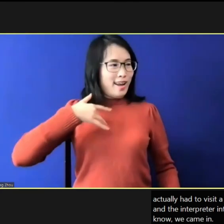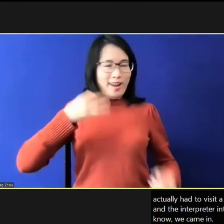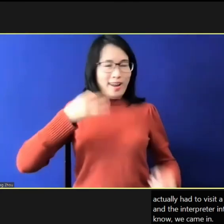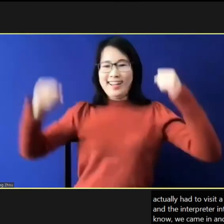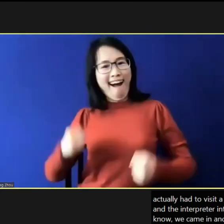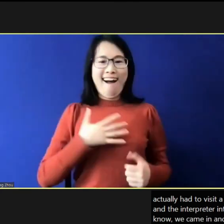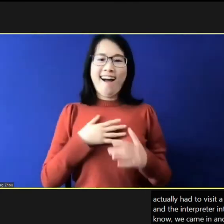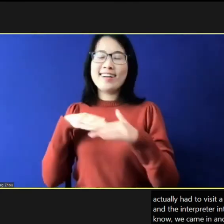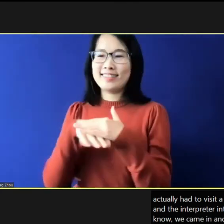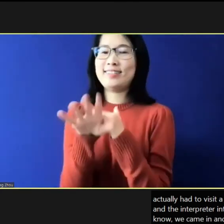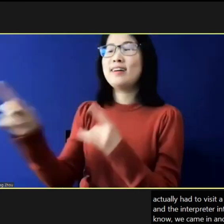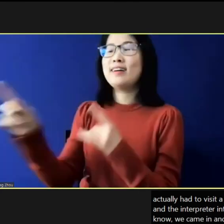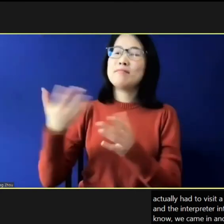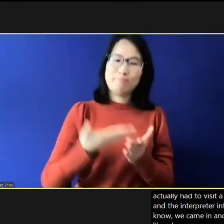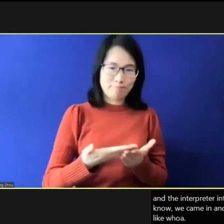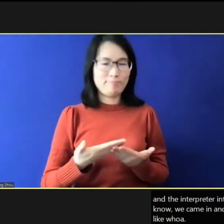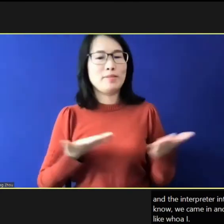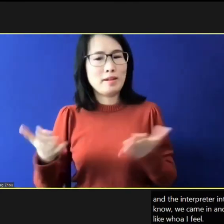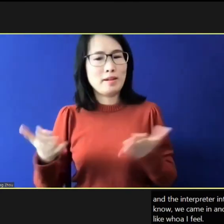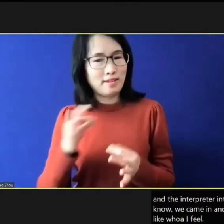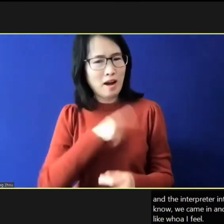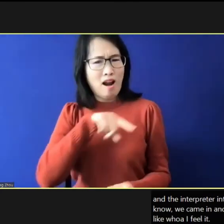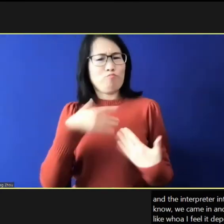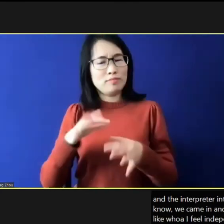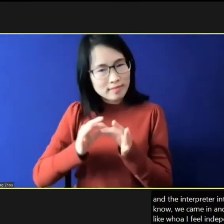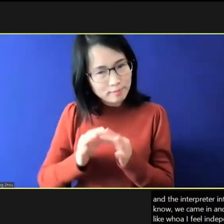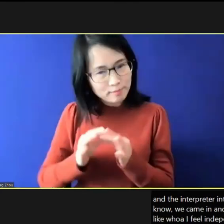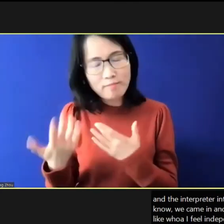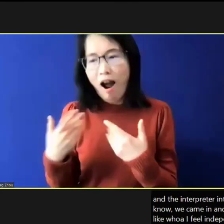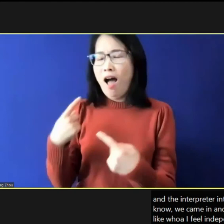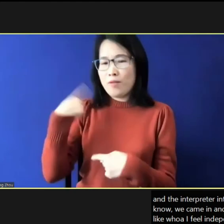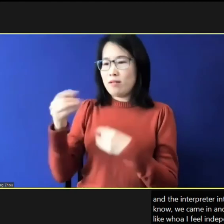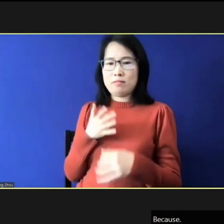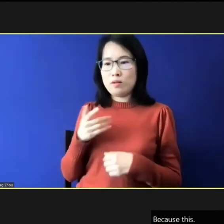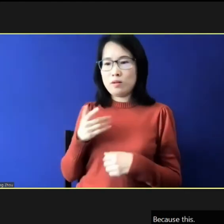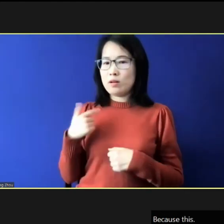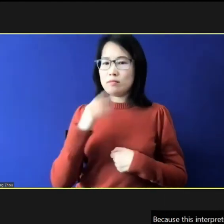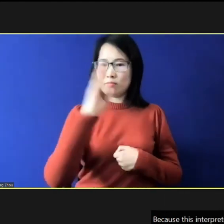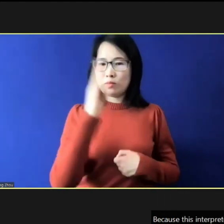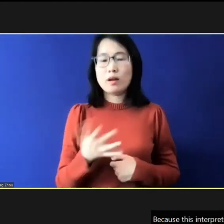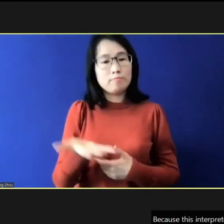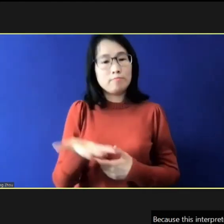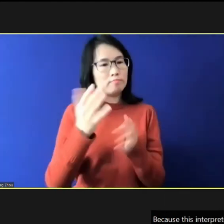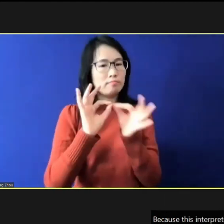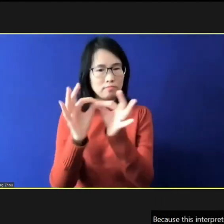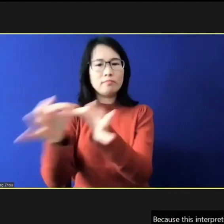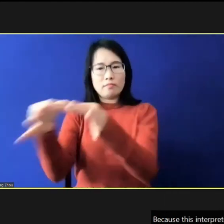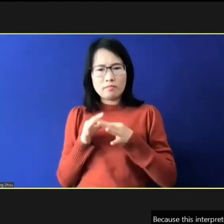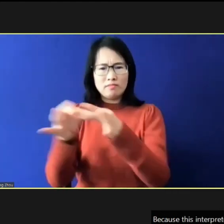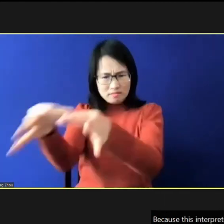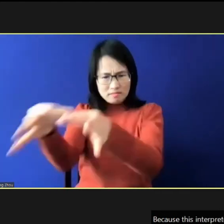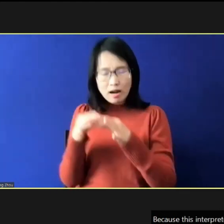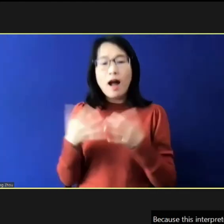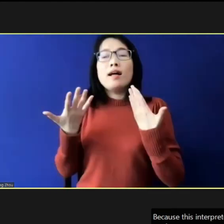and was like, well, I walked in and was like, whoa, I feel independent, because this interpreter was extremely qualified